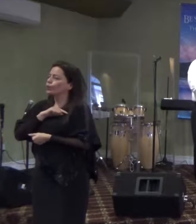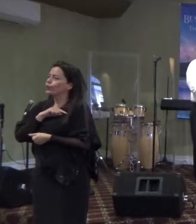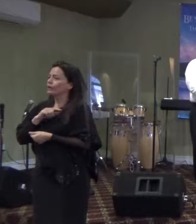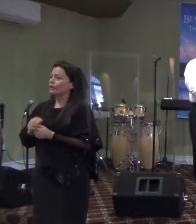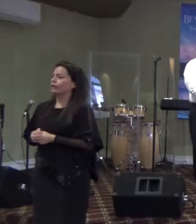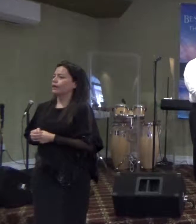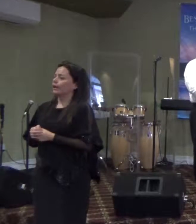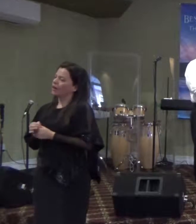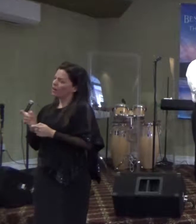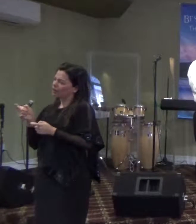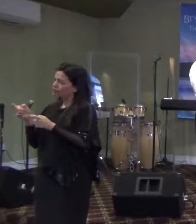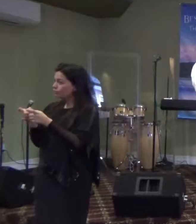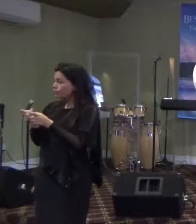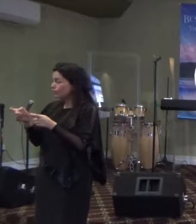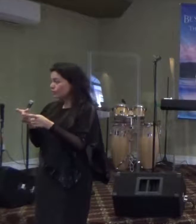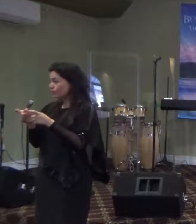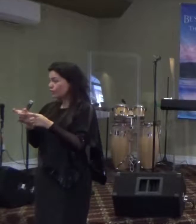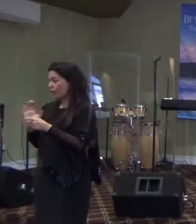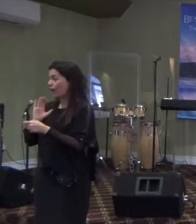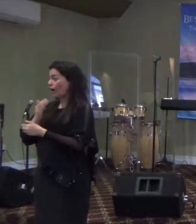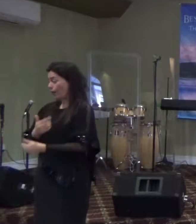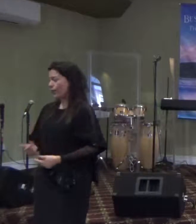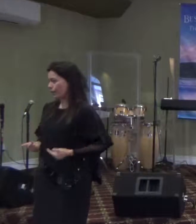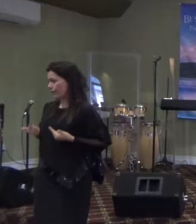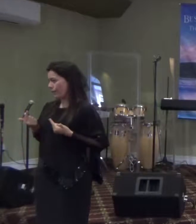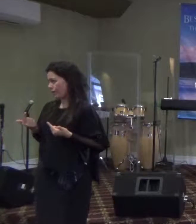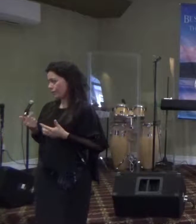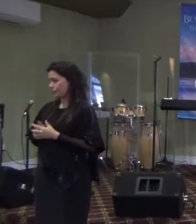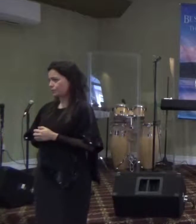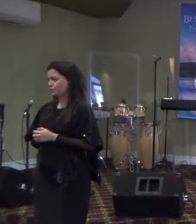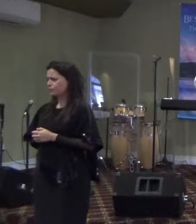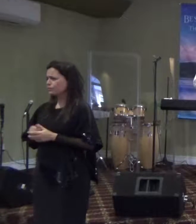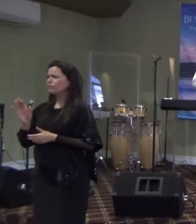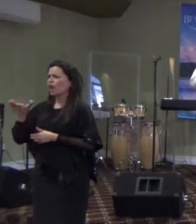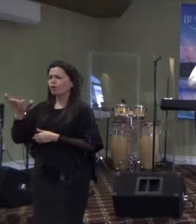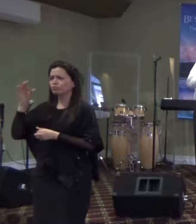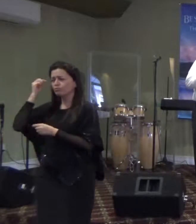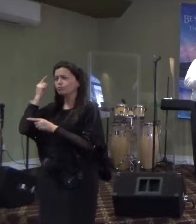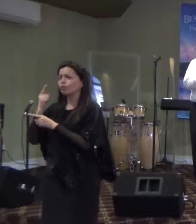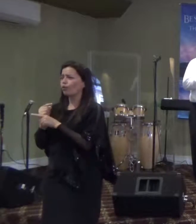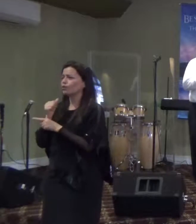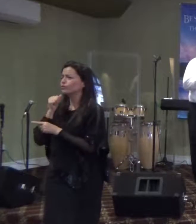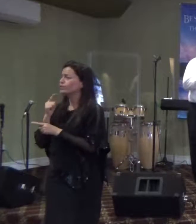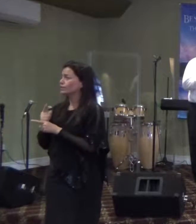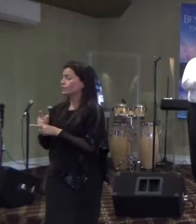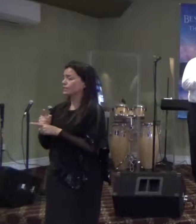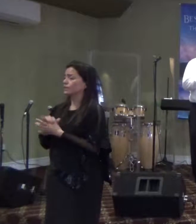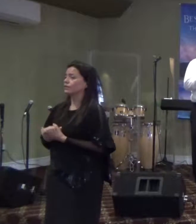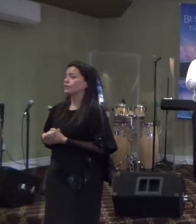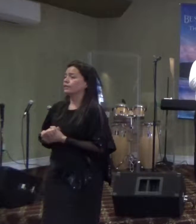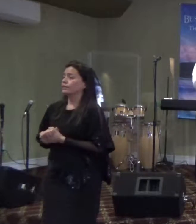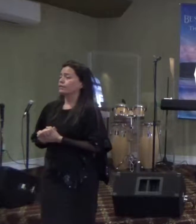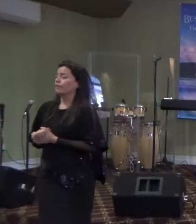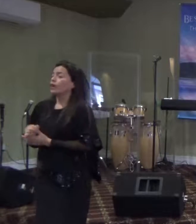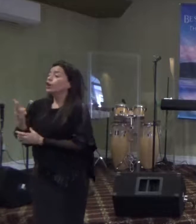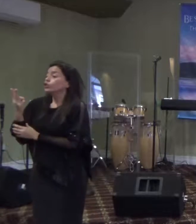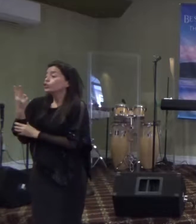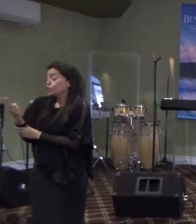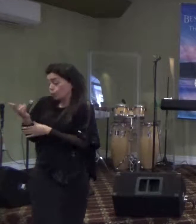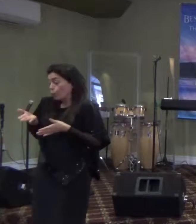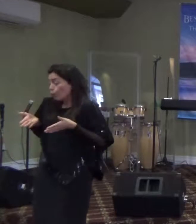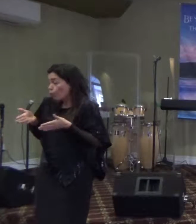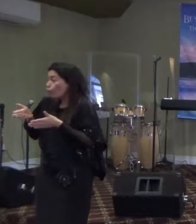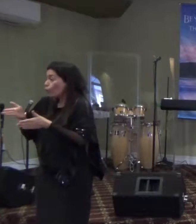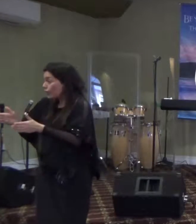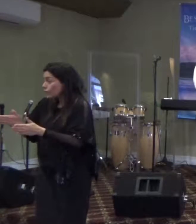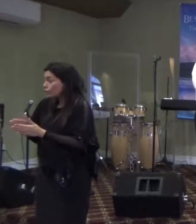la vida. how we're going to administer our life. Amigos y hermanos, Friends and brothers, solo hay dos maneras de there's